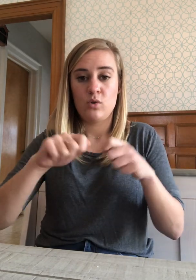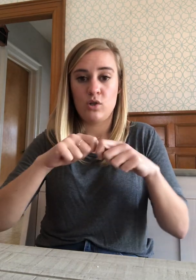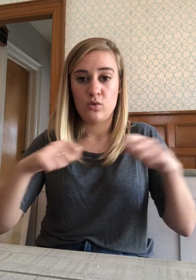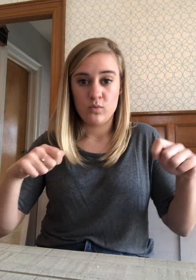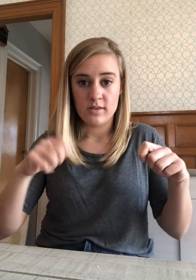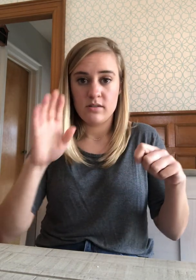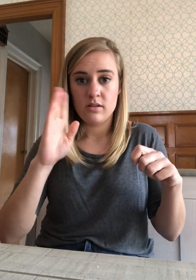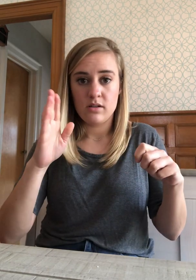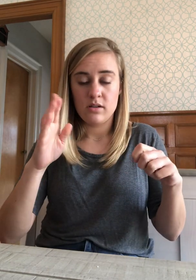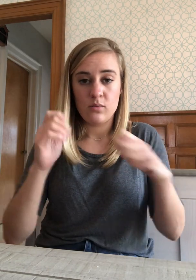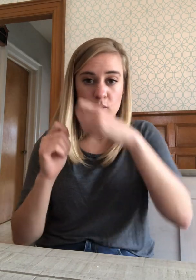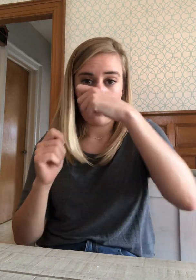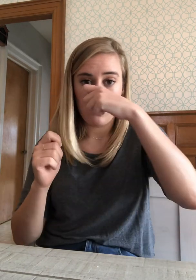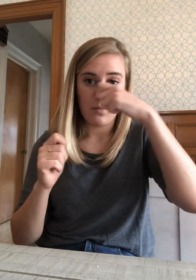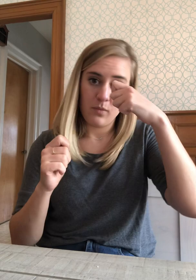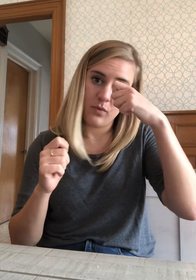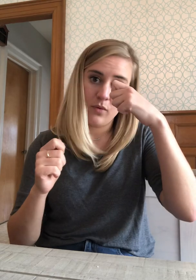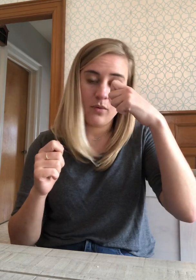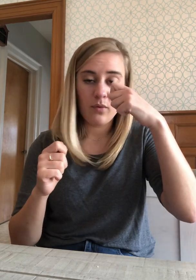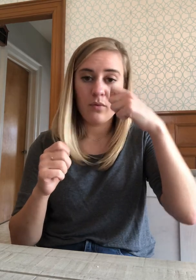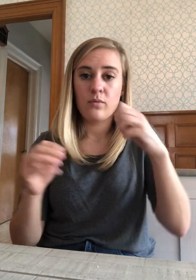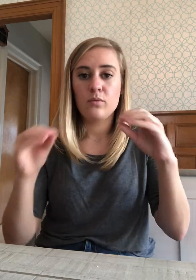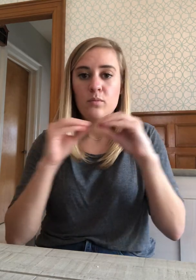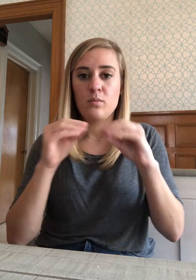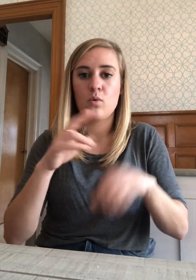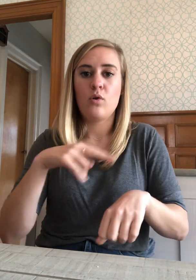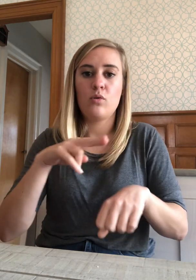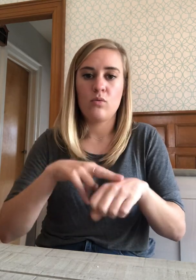pull the medial canthus back in a more normal position.